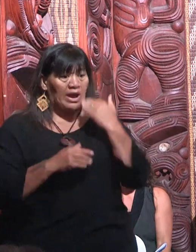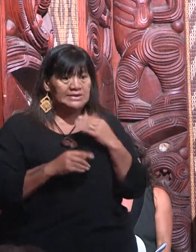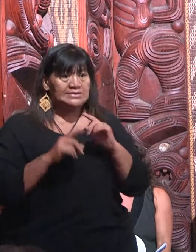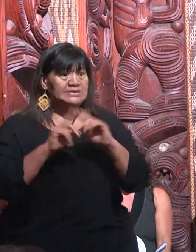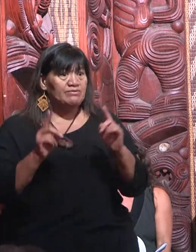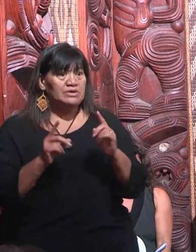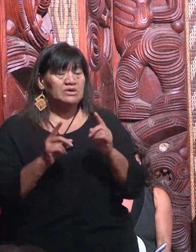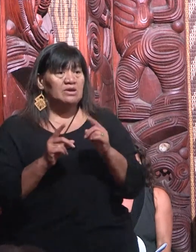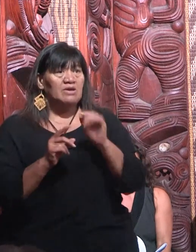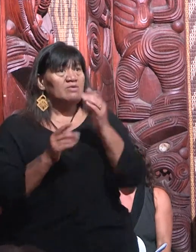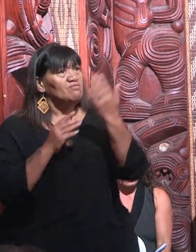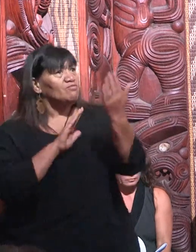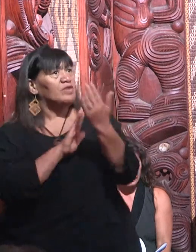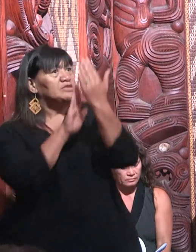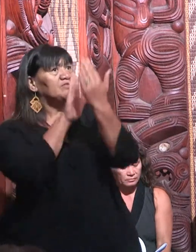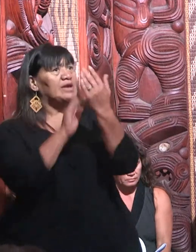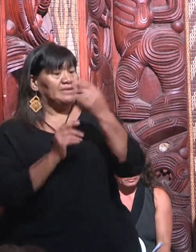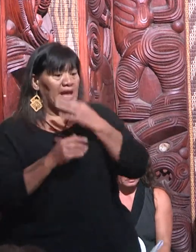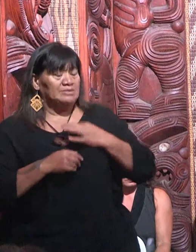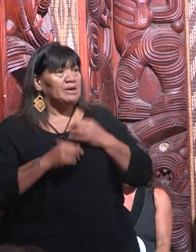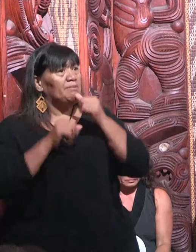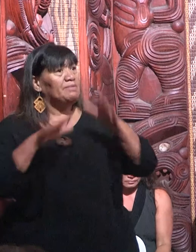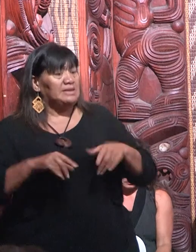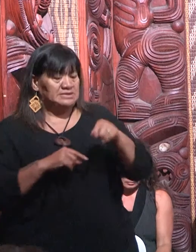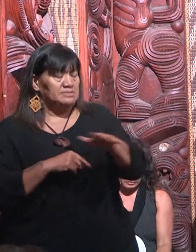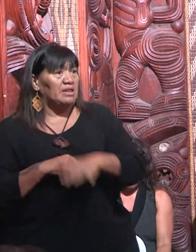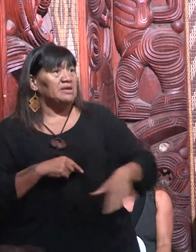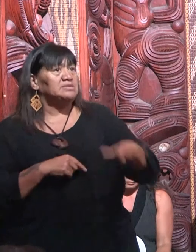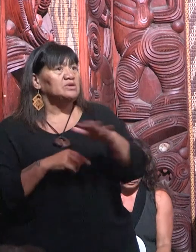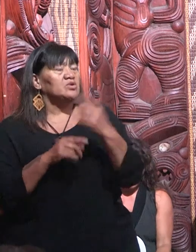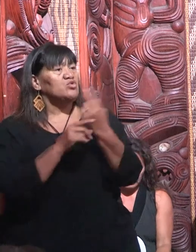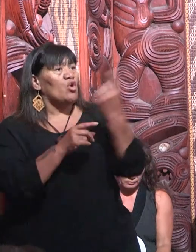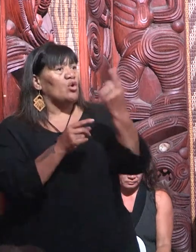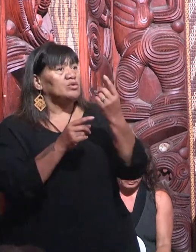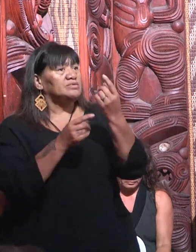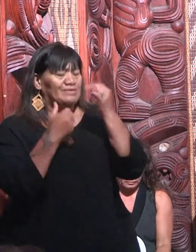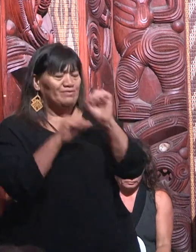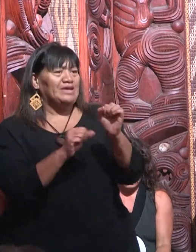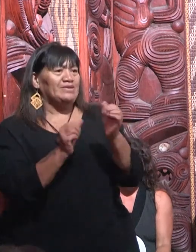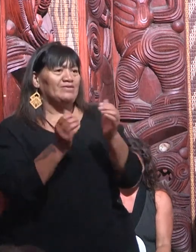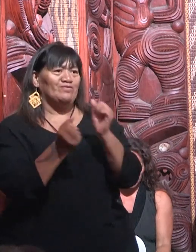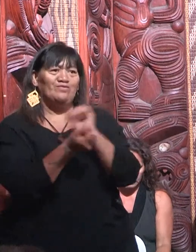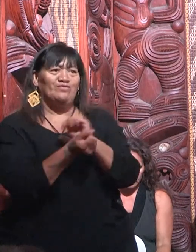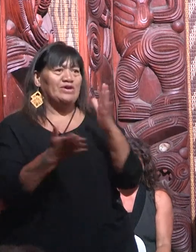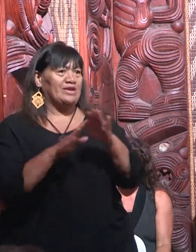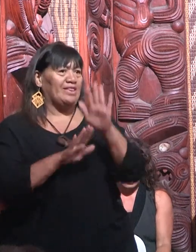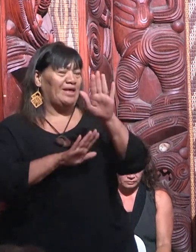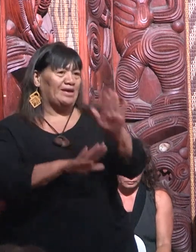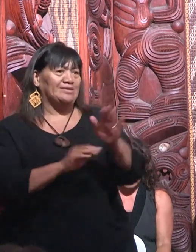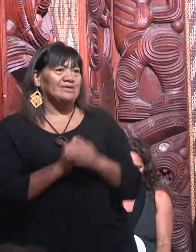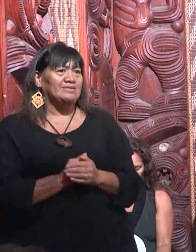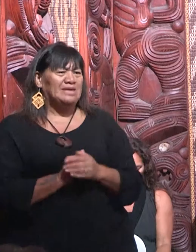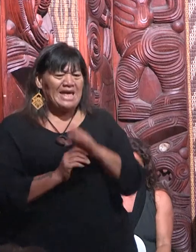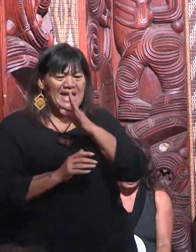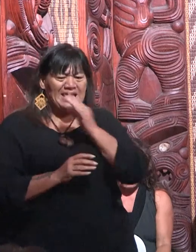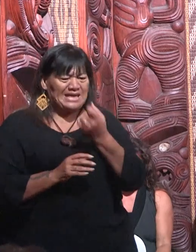thy face, asking thee to bless this place. God, defend our free land. From dissension, envy,